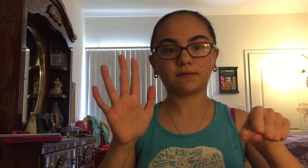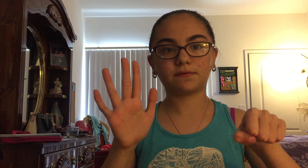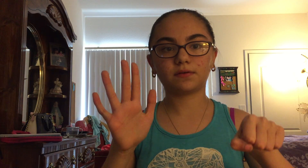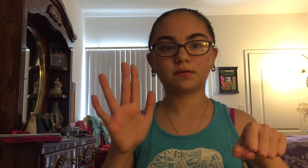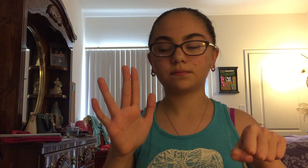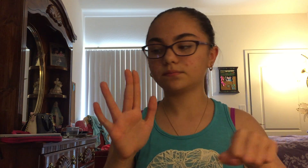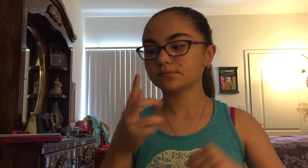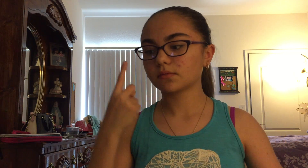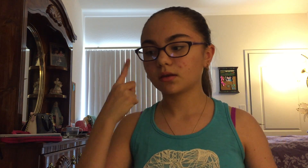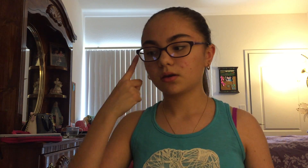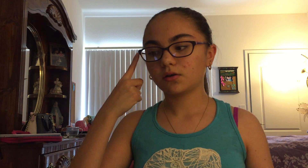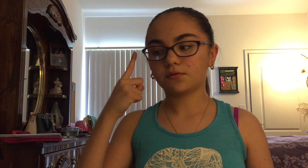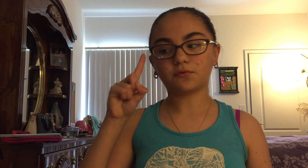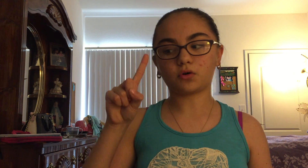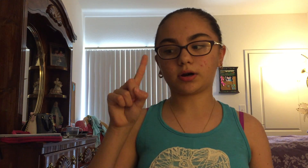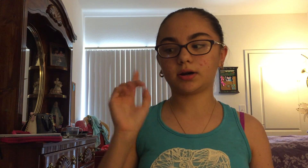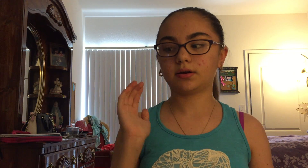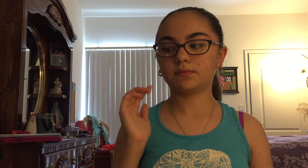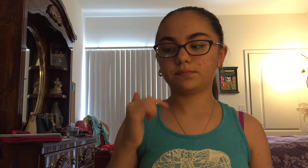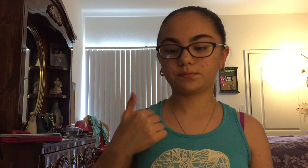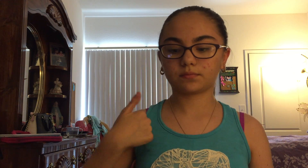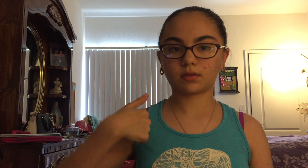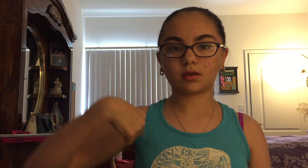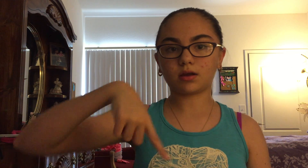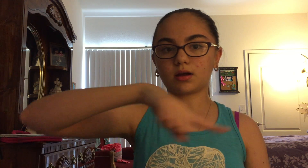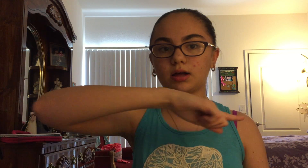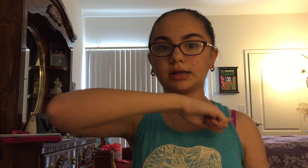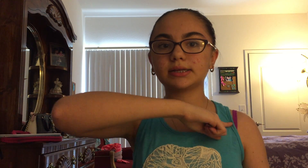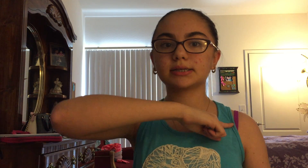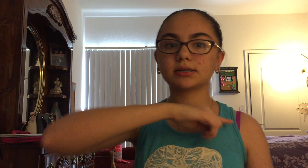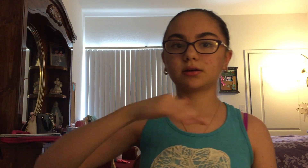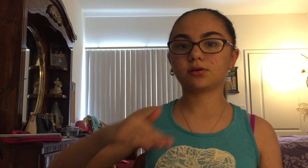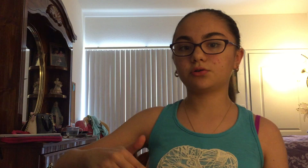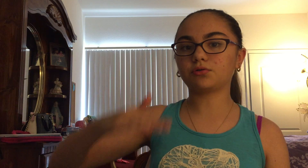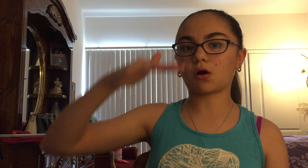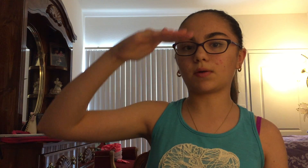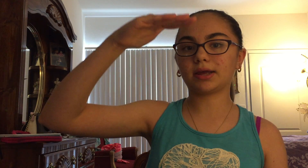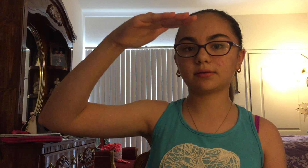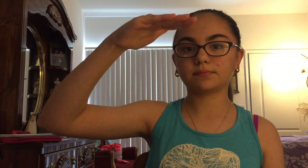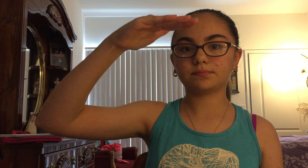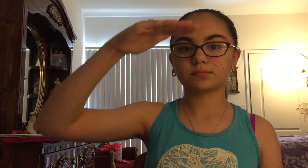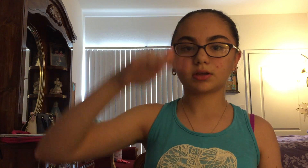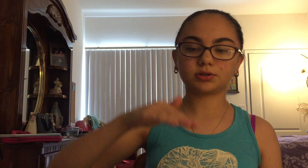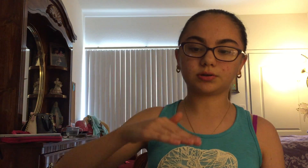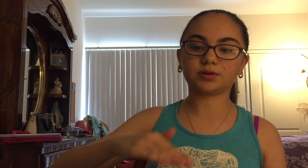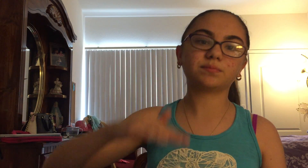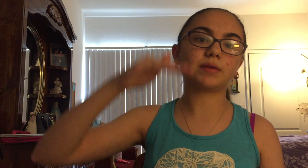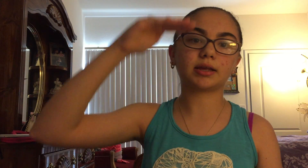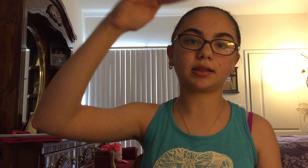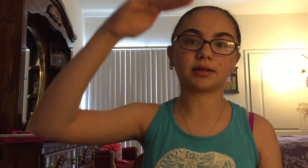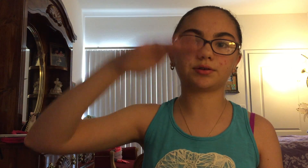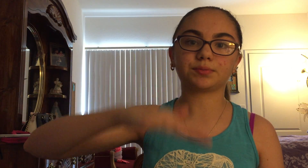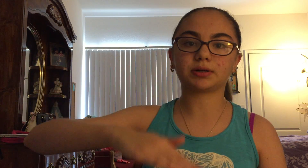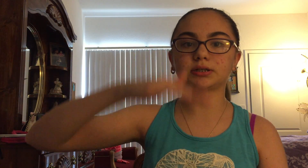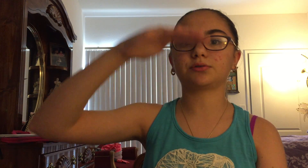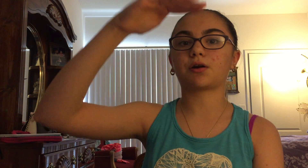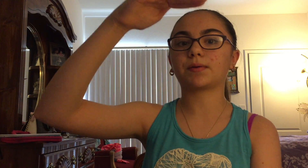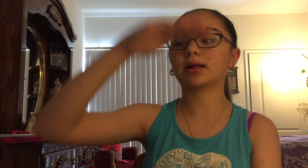for us growing so you make it like there's a person growing